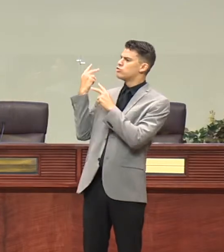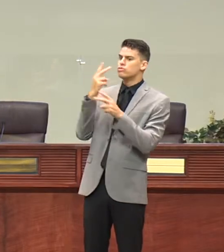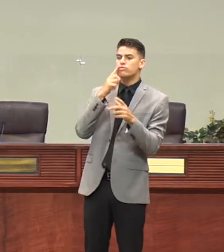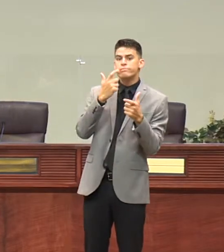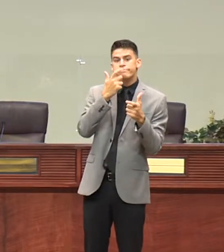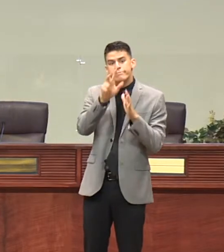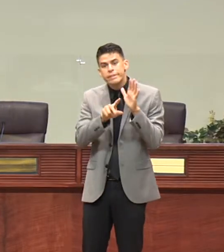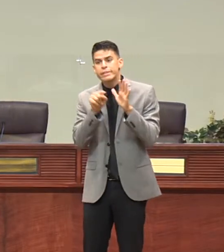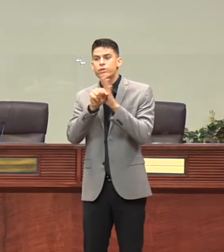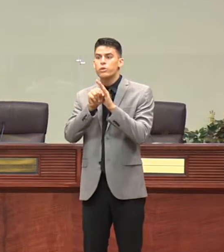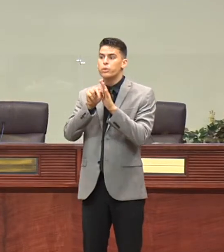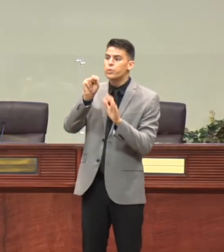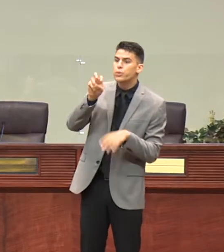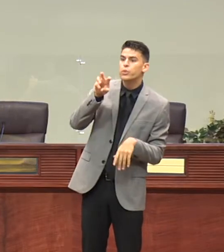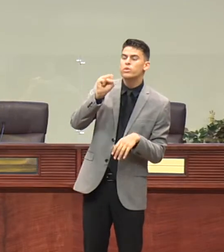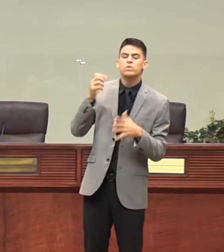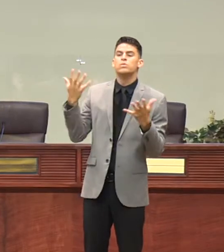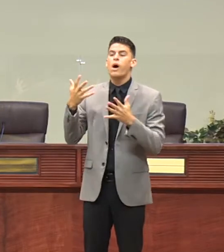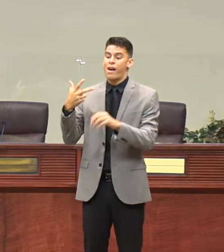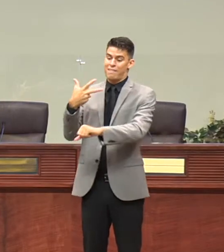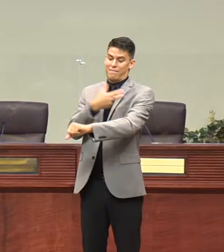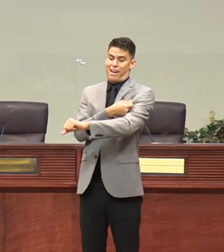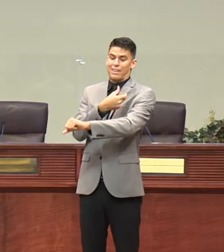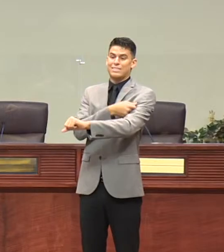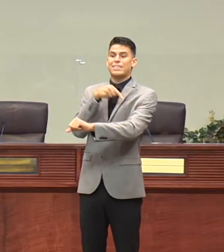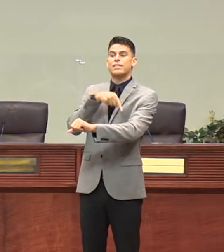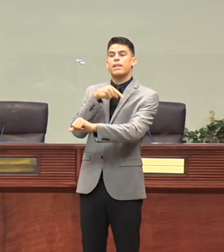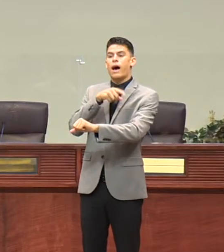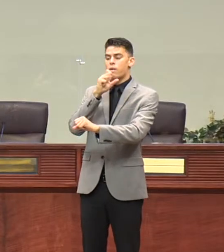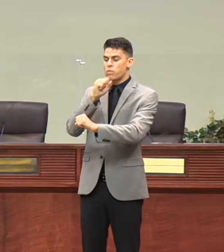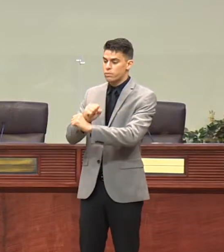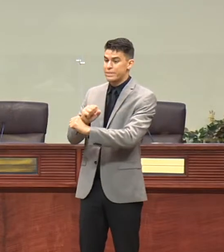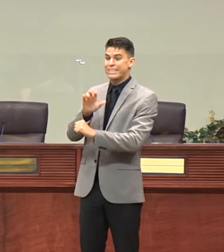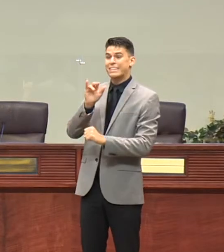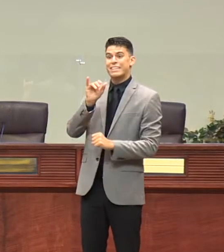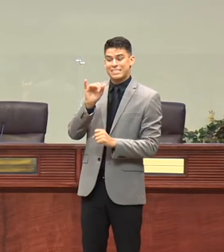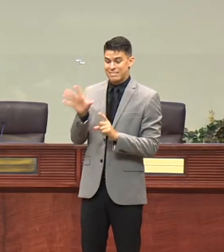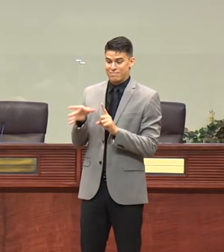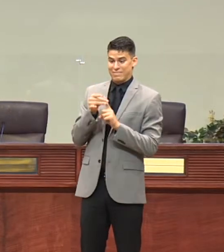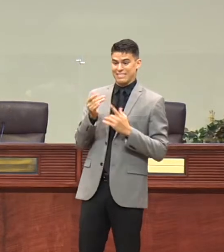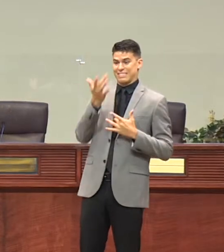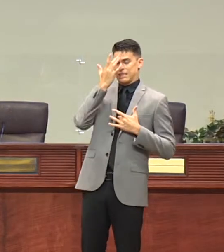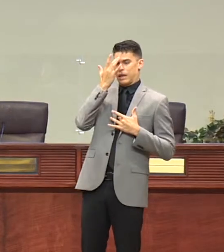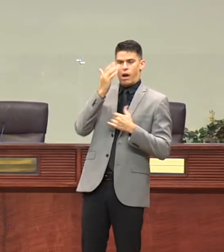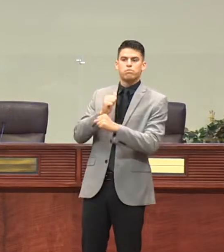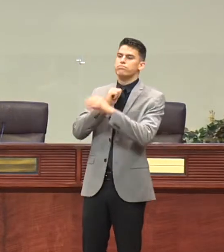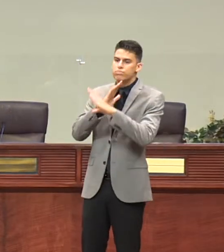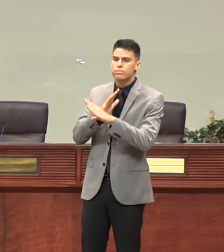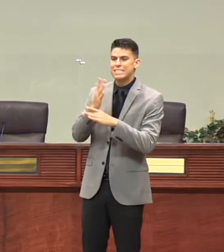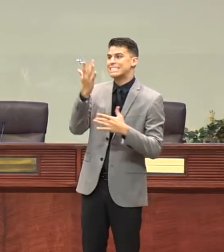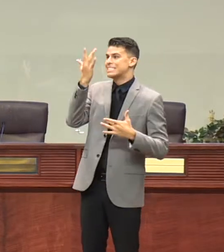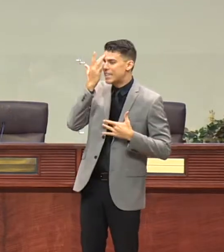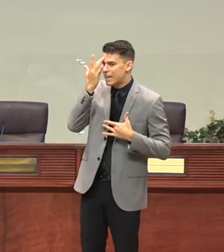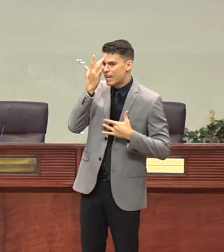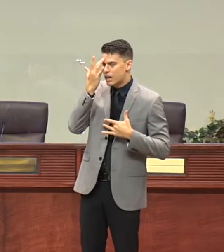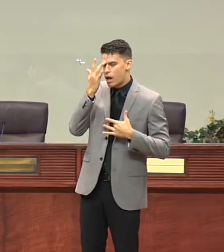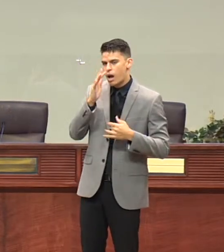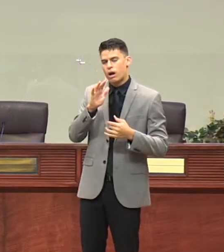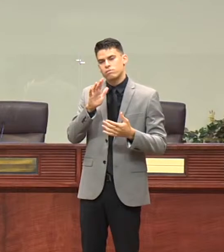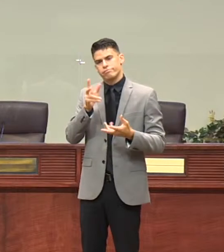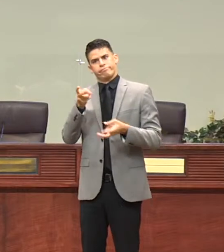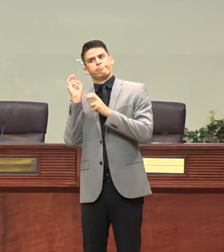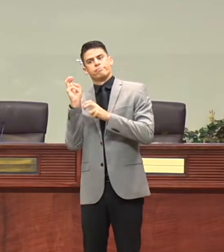everything that we have done, is the vaccine will prevent you from getting sick, the vaccine will prevent you from getting